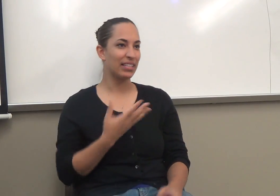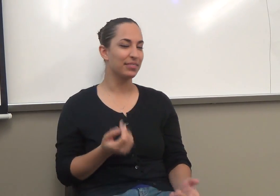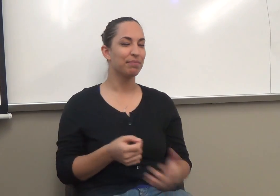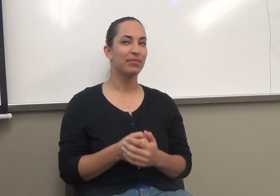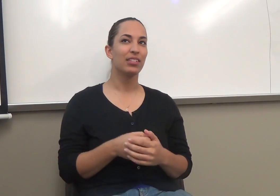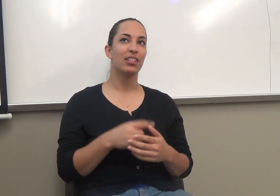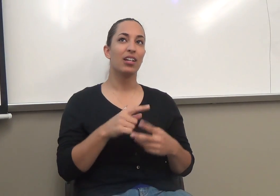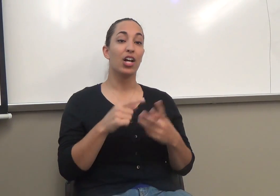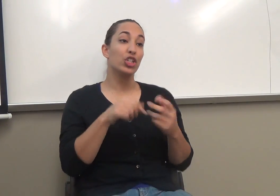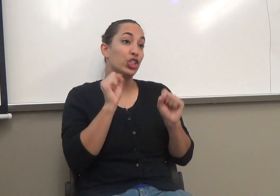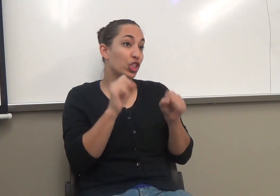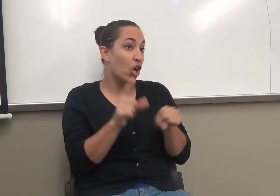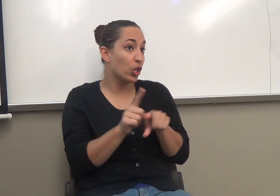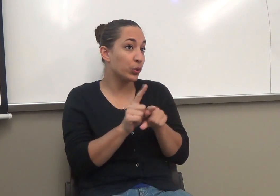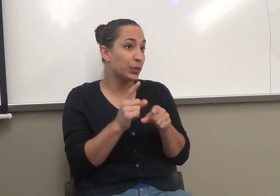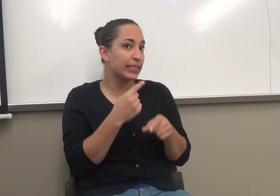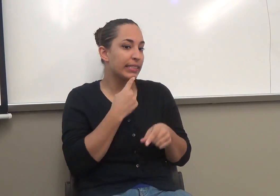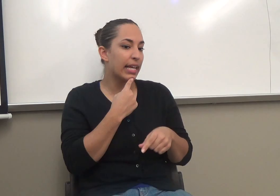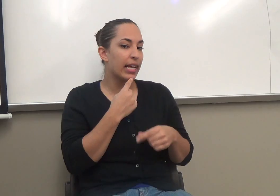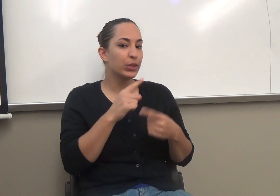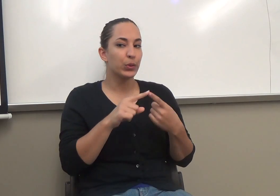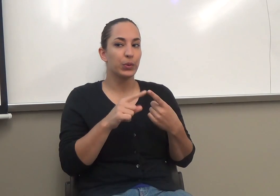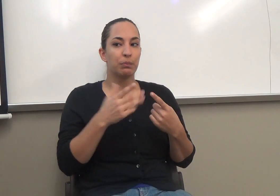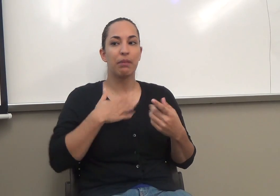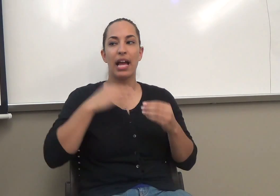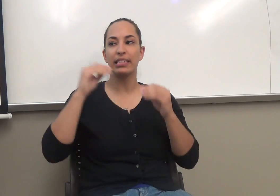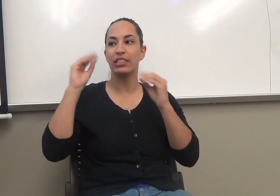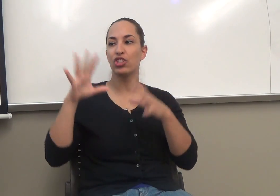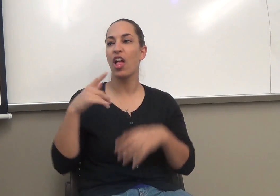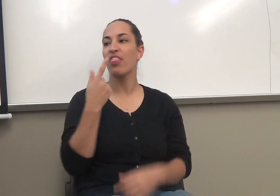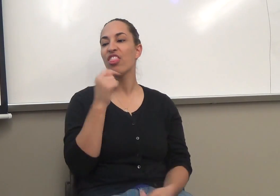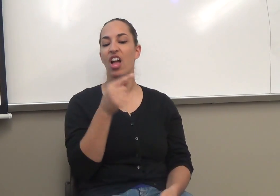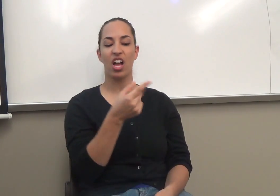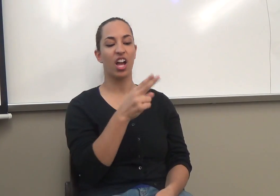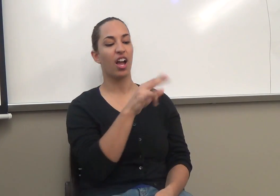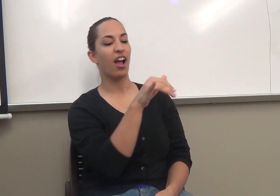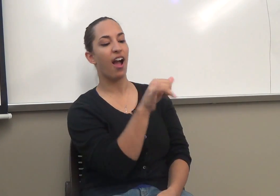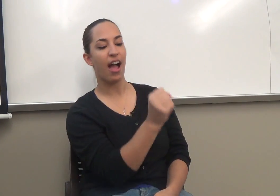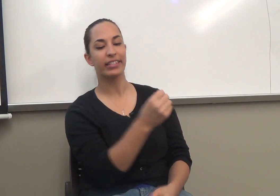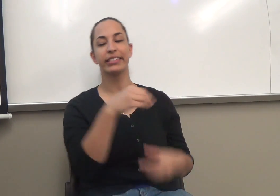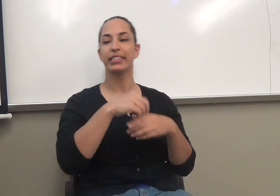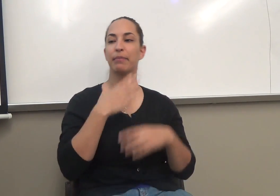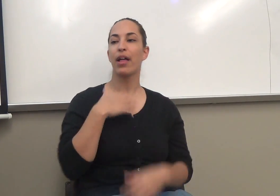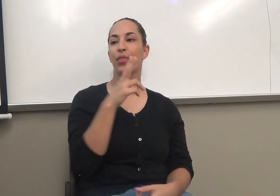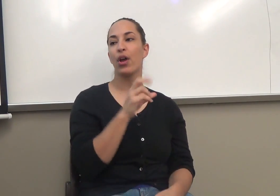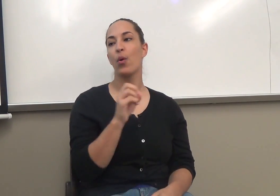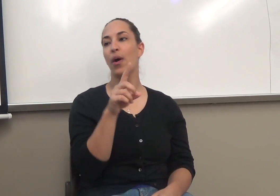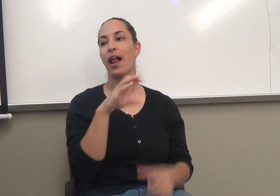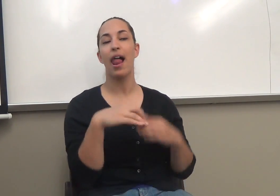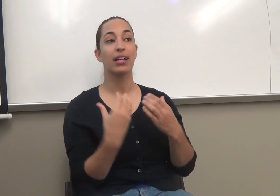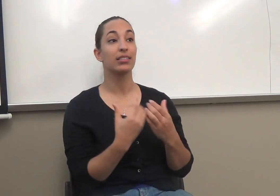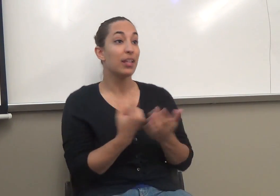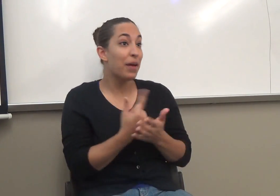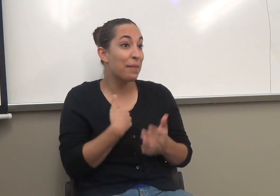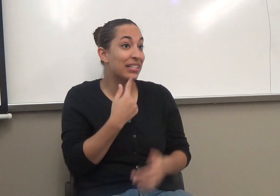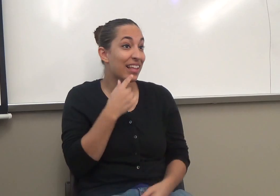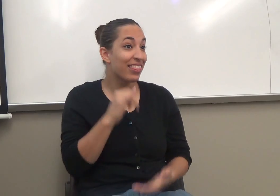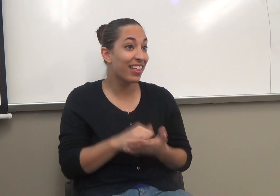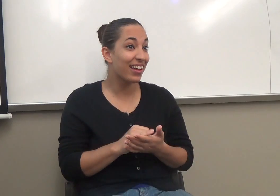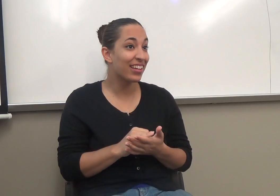know, I could also say to my teachers, the guys in my 301 class, you know, I sometimes say that, you guys need to